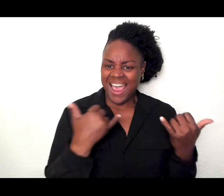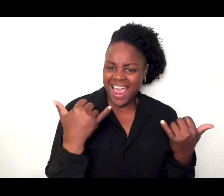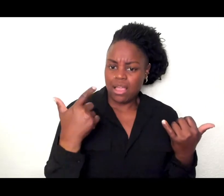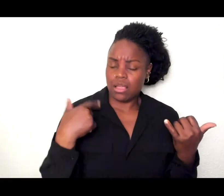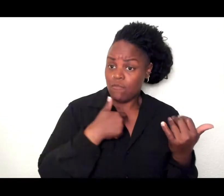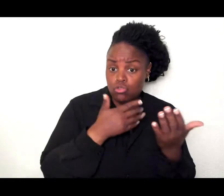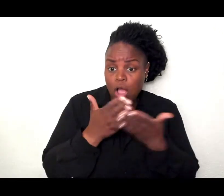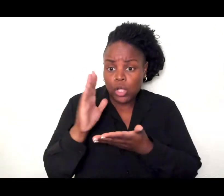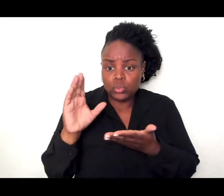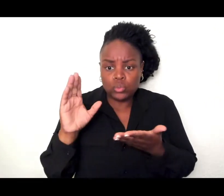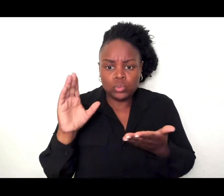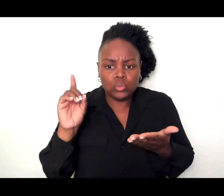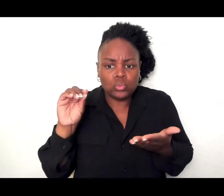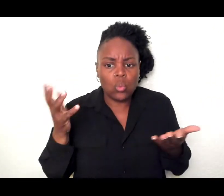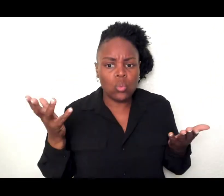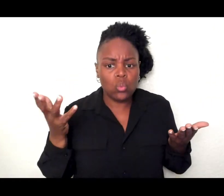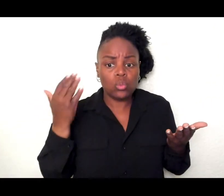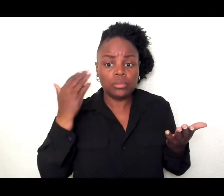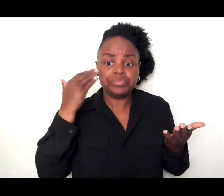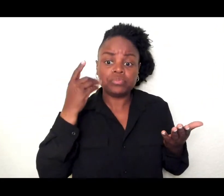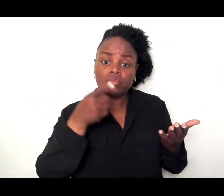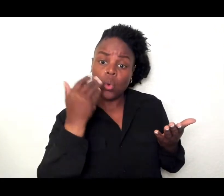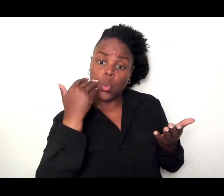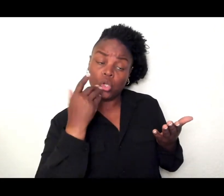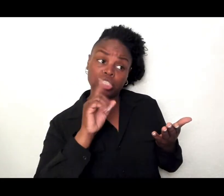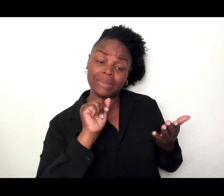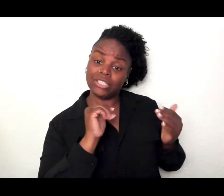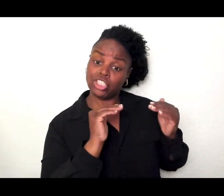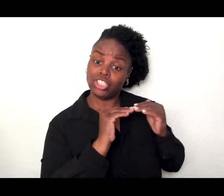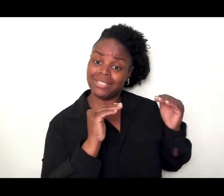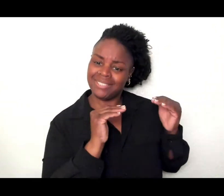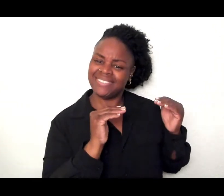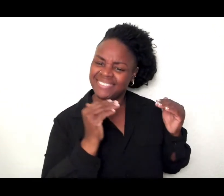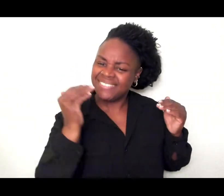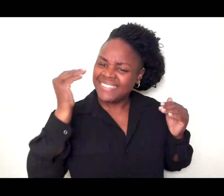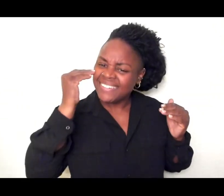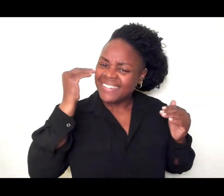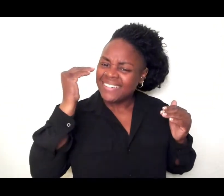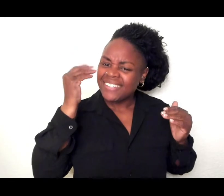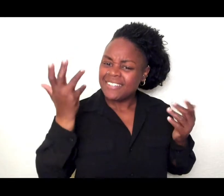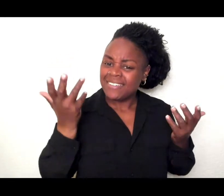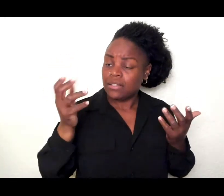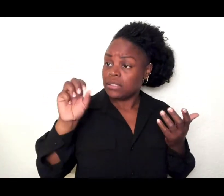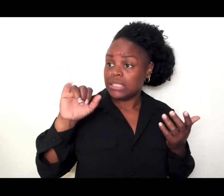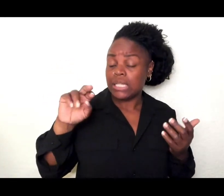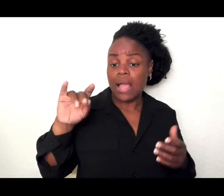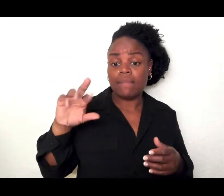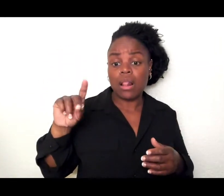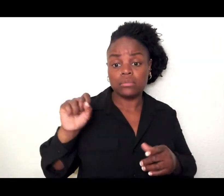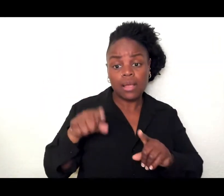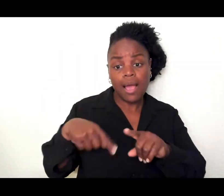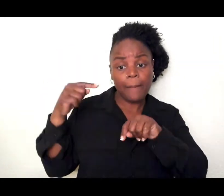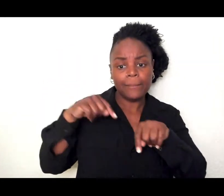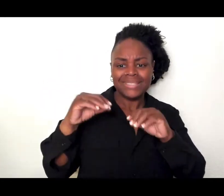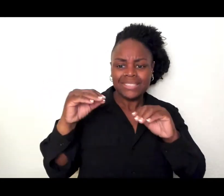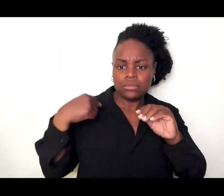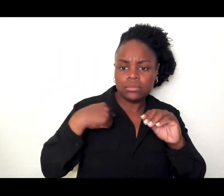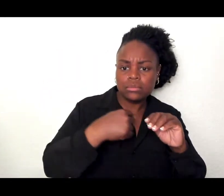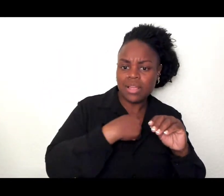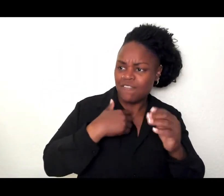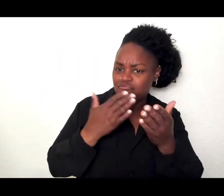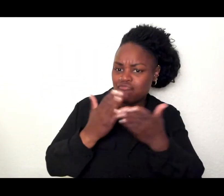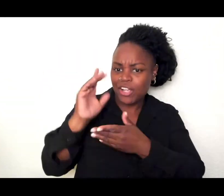as we are, and we have the right to do so. Absolutely. You know, and that's what disability justice is, and that's when Sins Invalid comes in, teaching all of